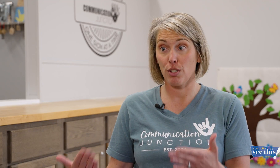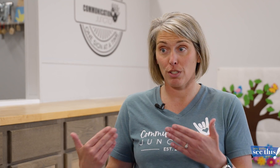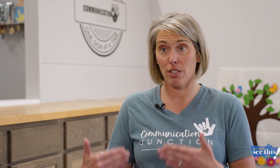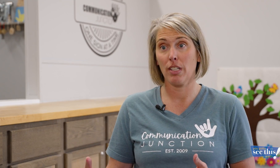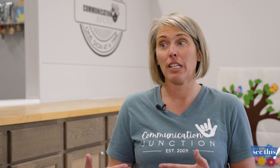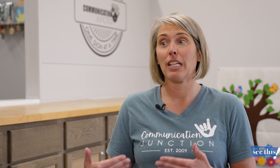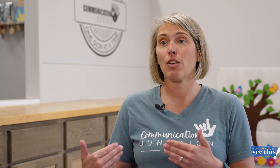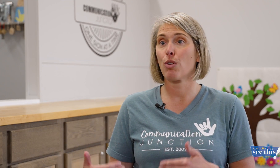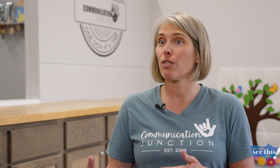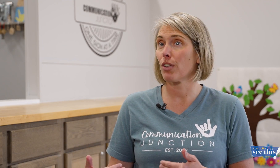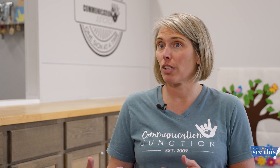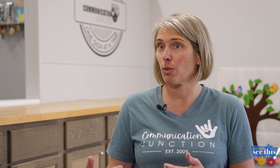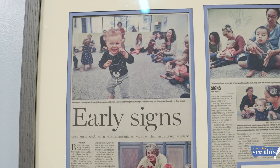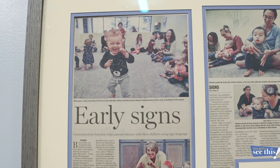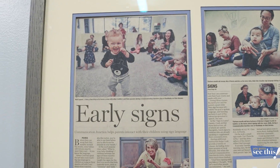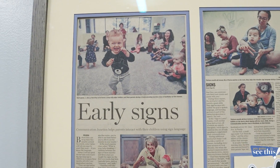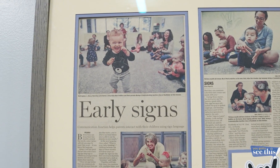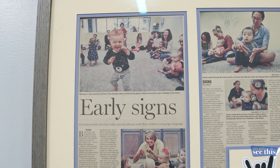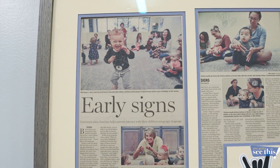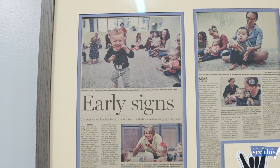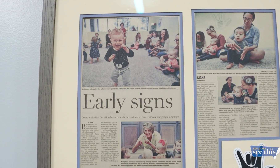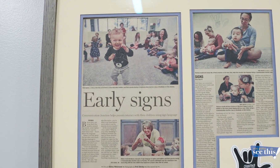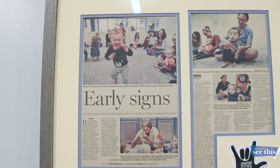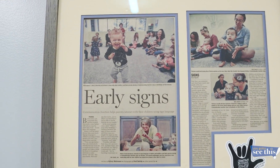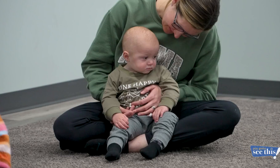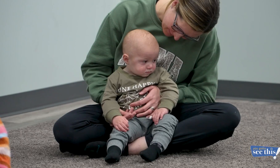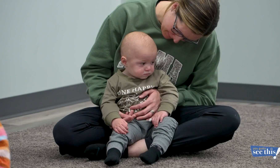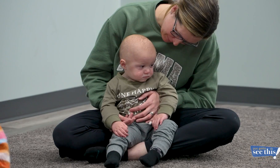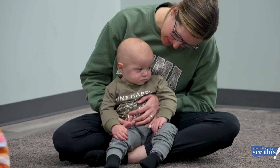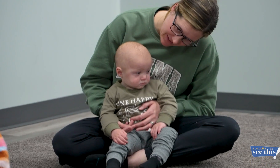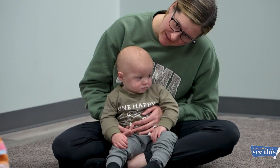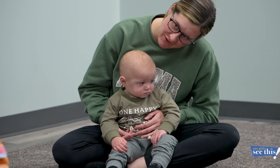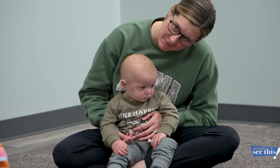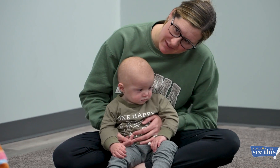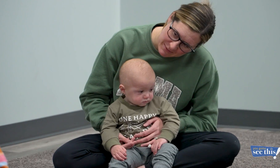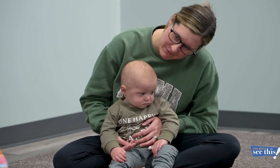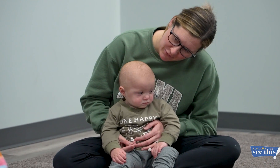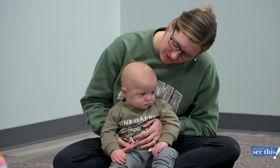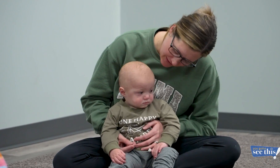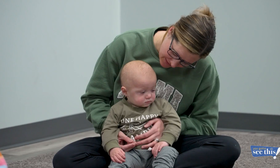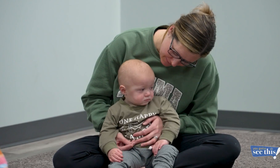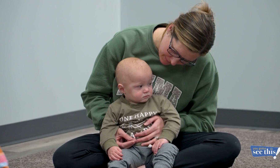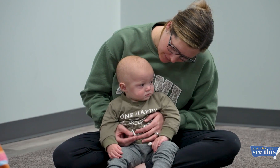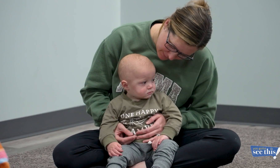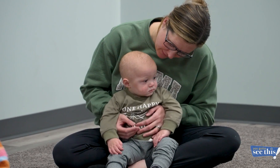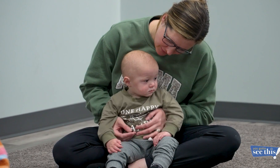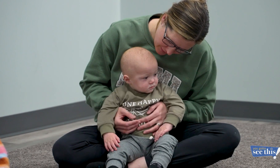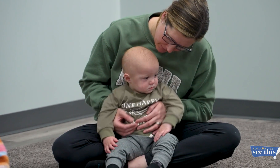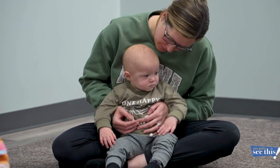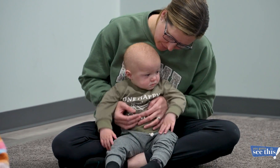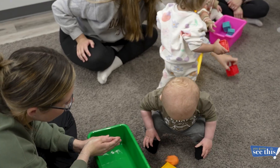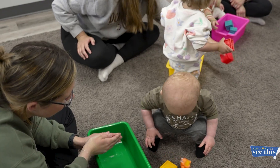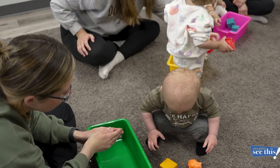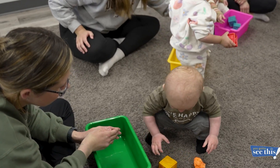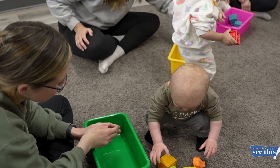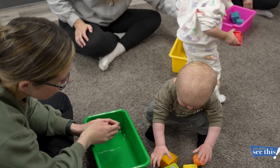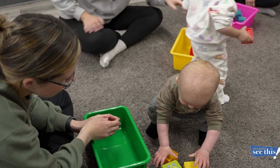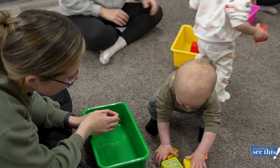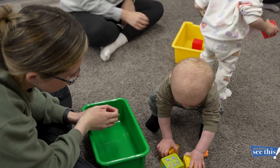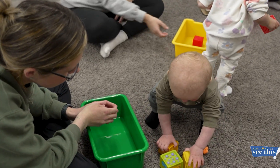First, in order for a little one to start talking, they have to imitate. That is the number one fundamental skill that a little one has to have, is imitation. What does imitation